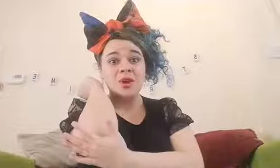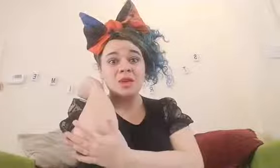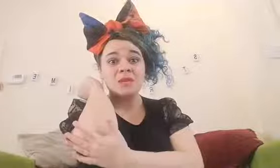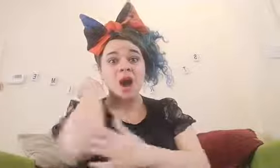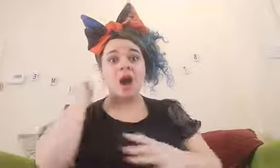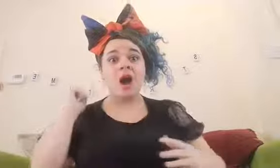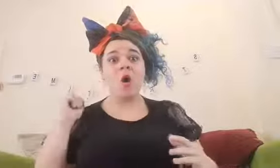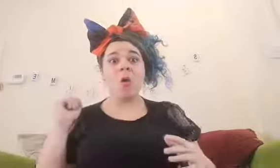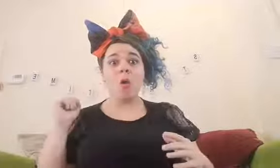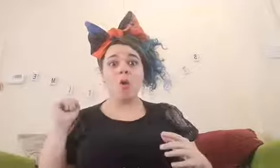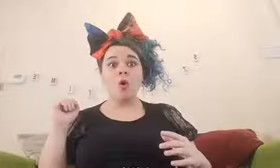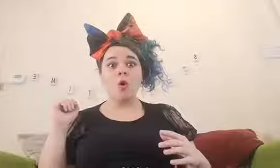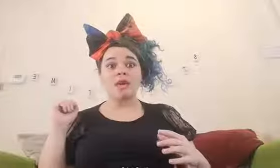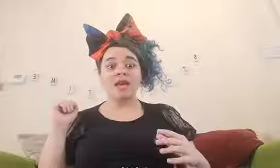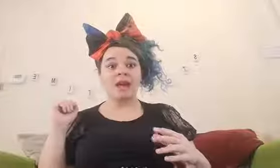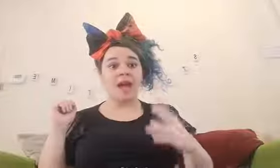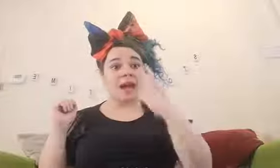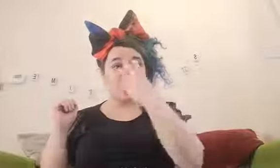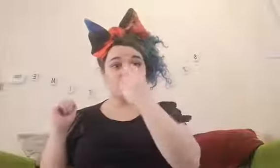dogs. Oh yeah, and